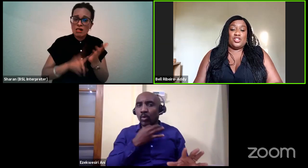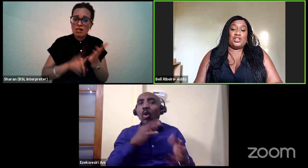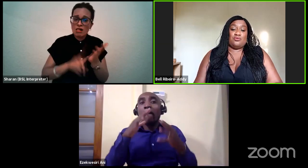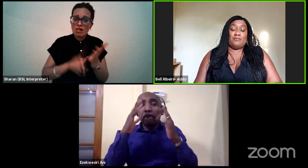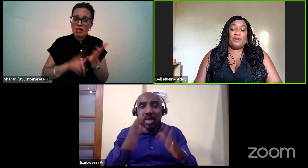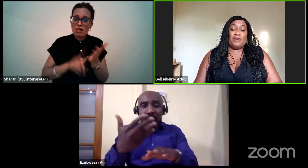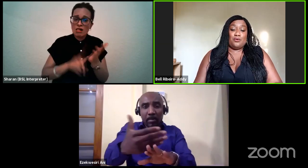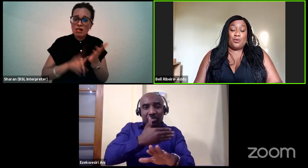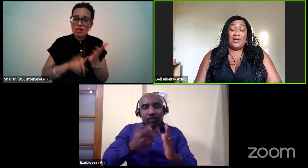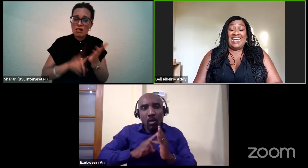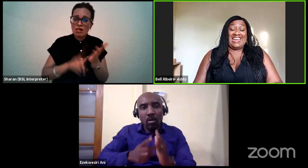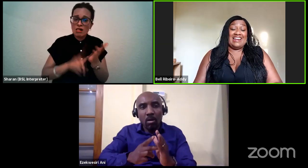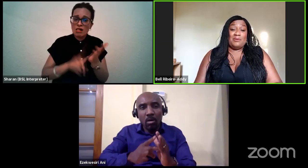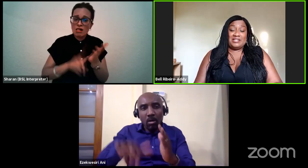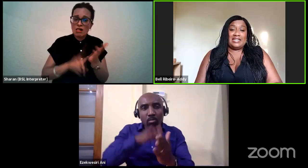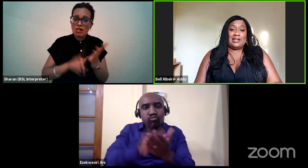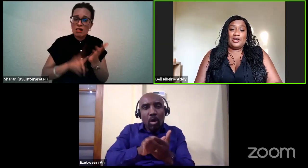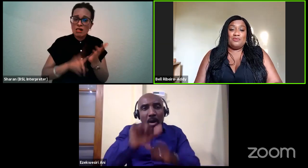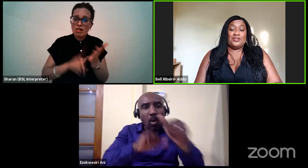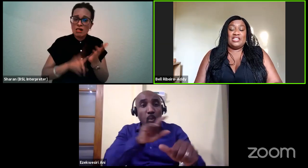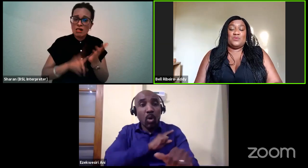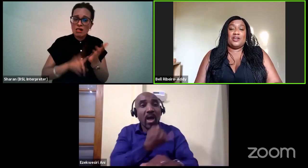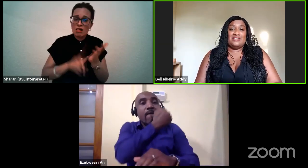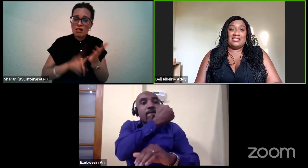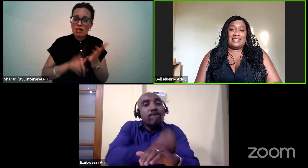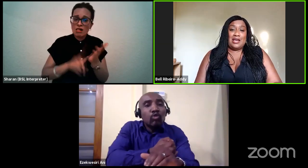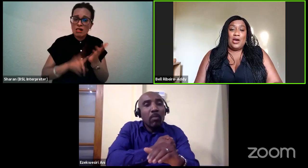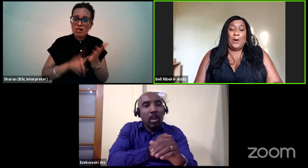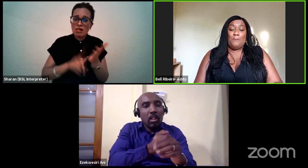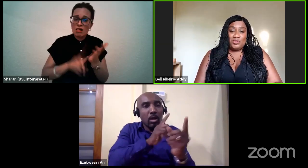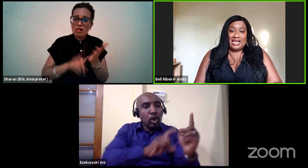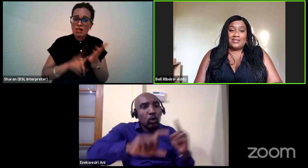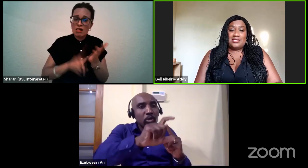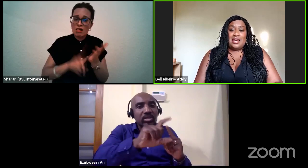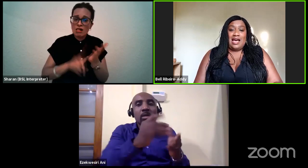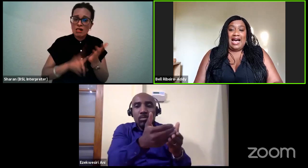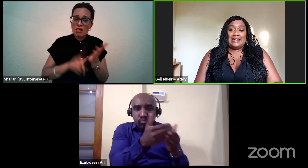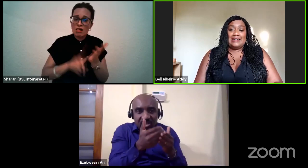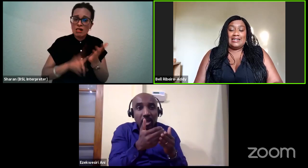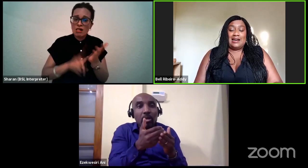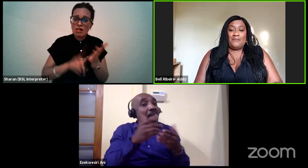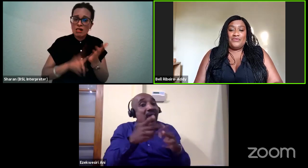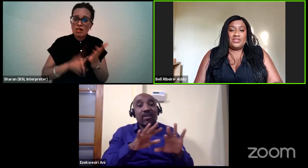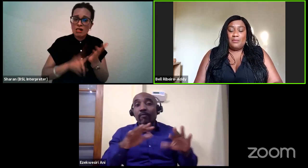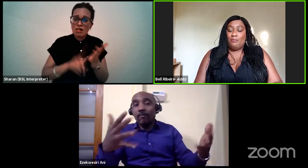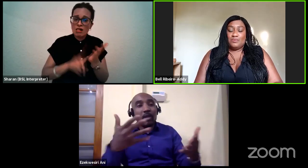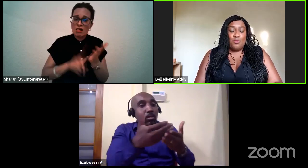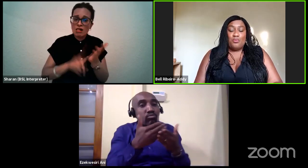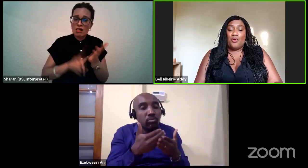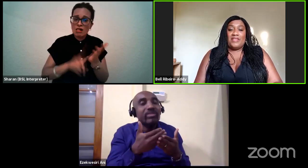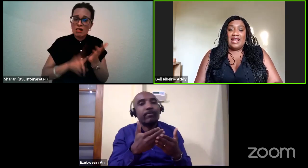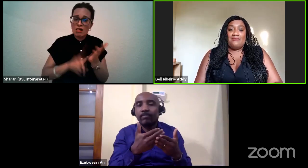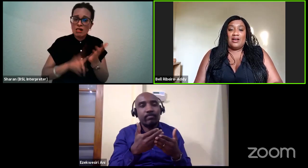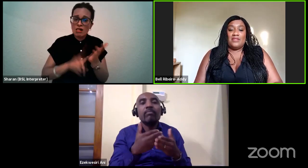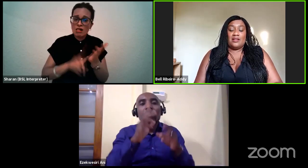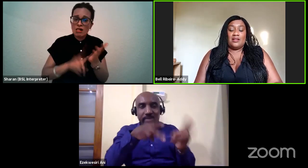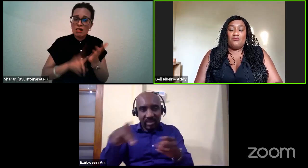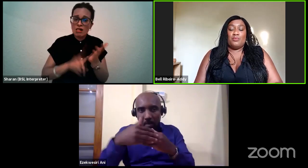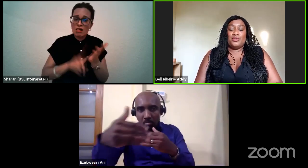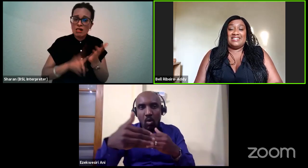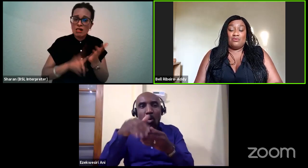now to shield the most vulnerable in our particular communities, we're going to see more deaths. And it's more important than ever